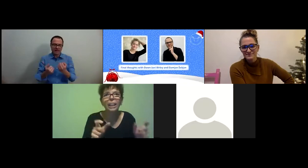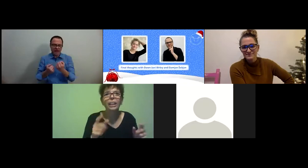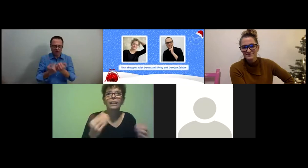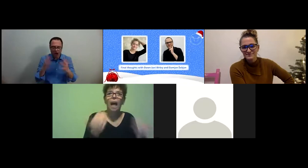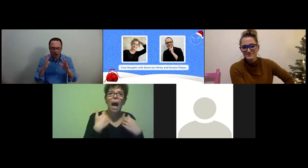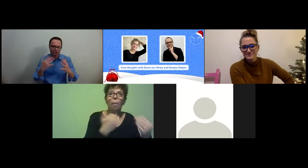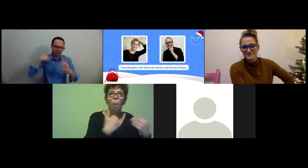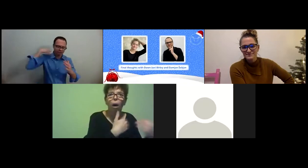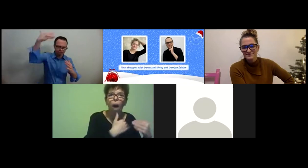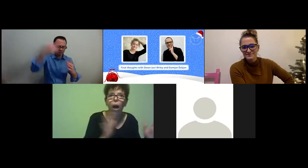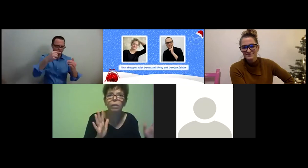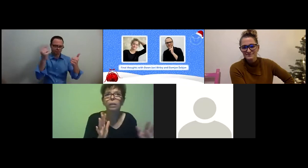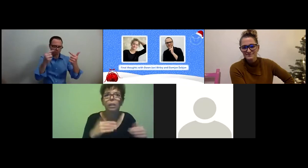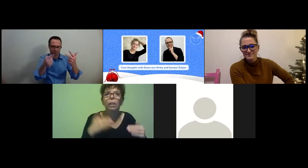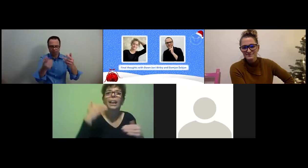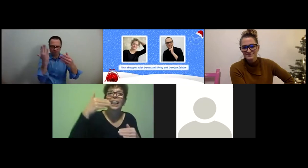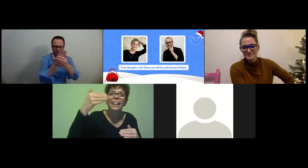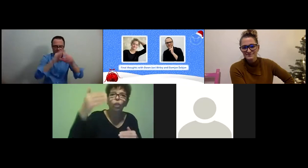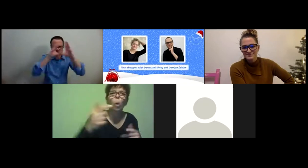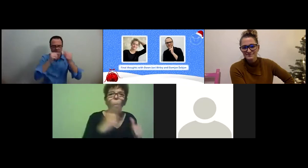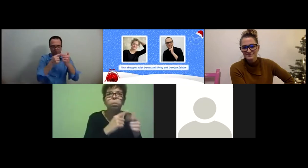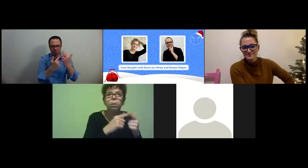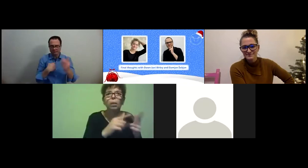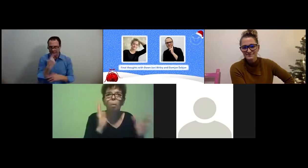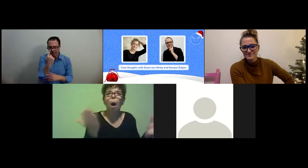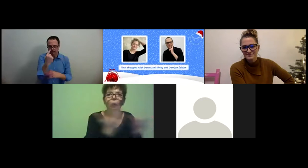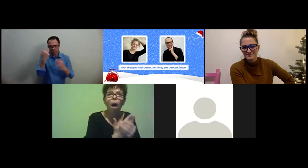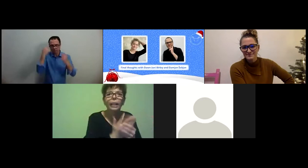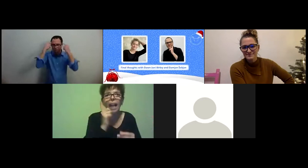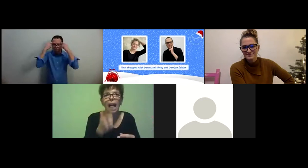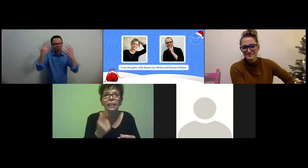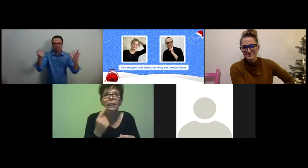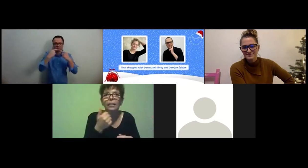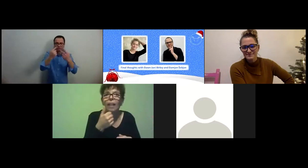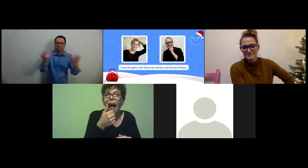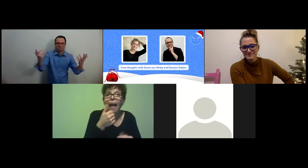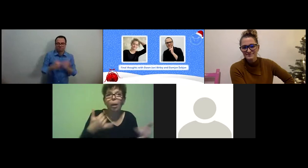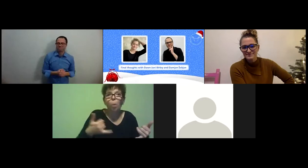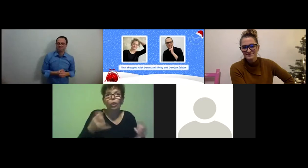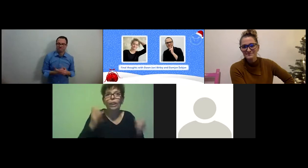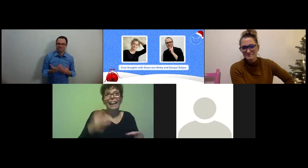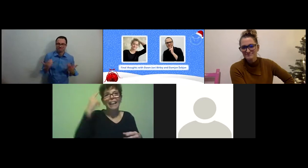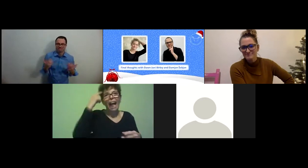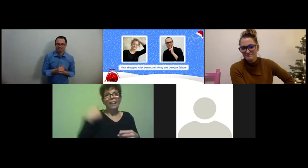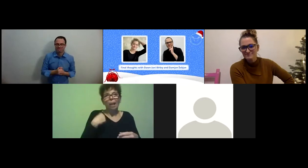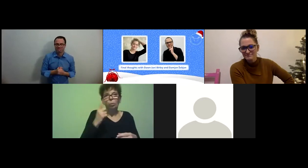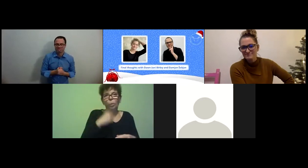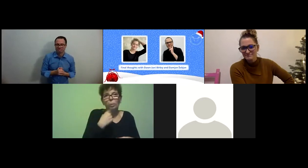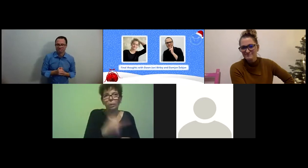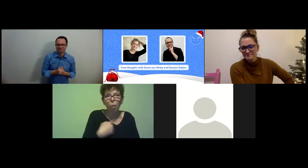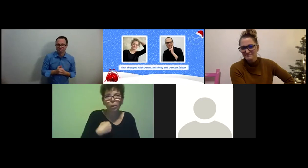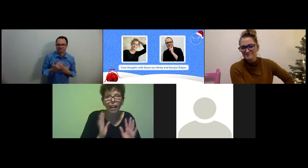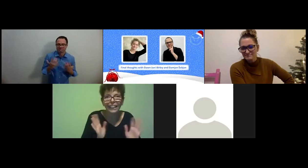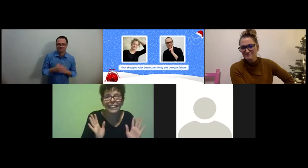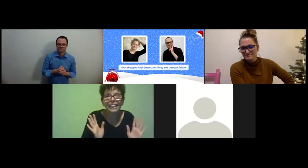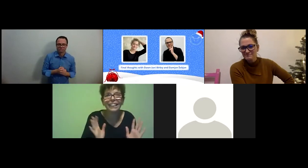we need a team of 4-5 people to put together a project proposal and to